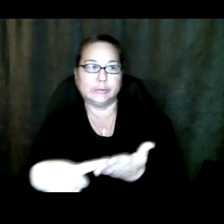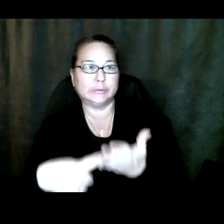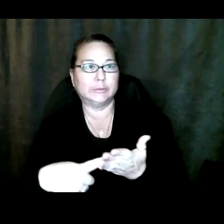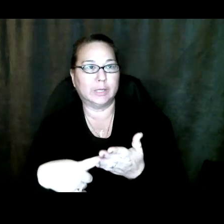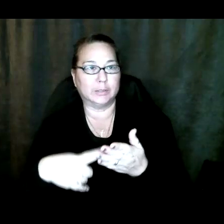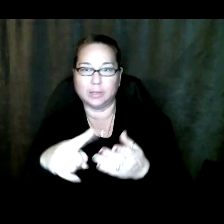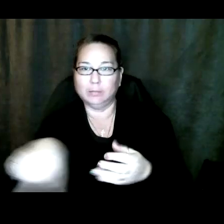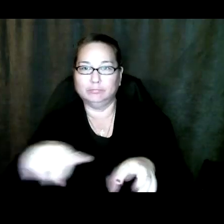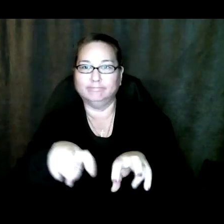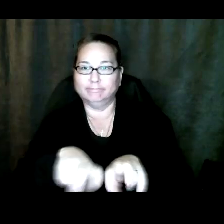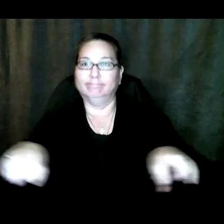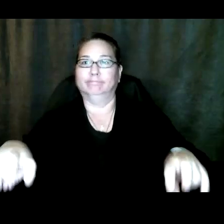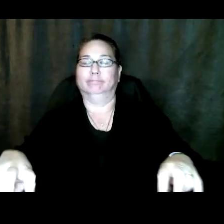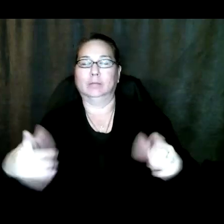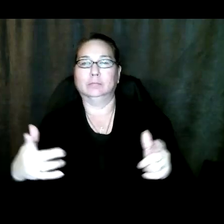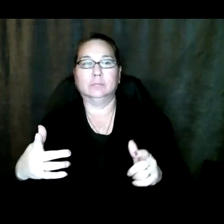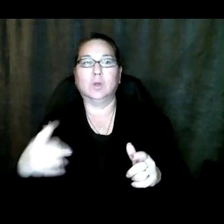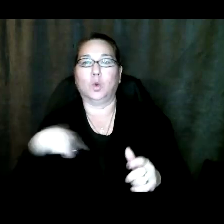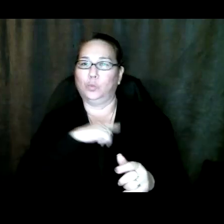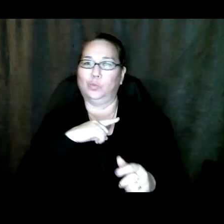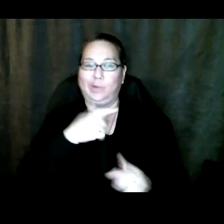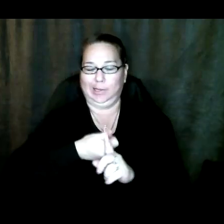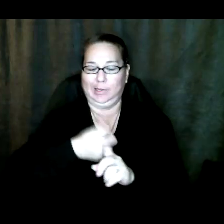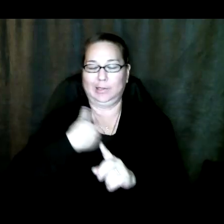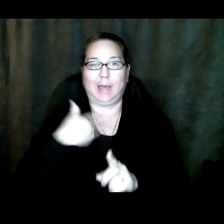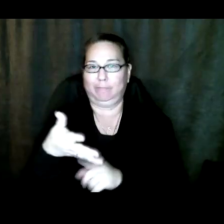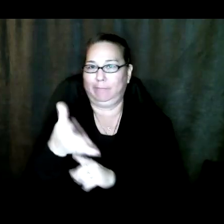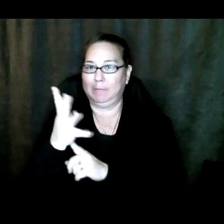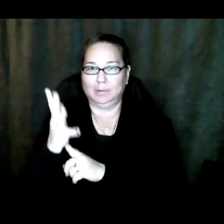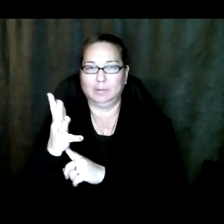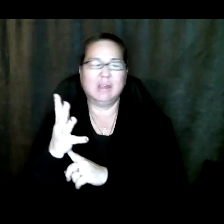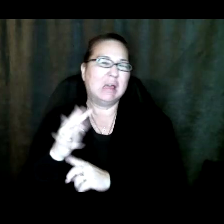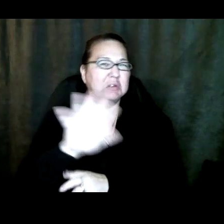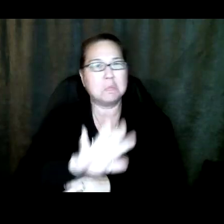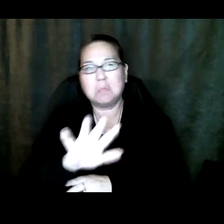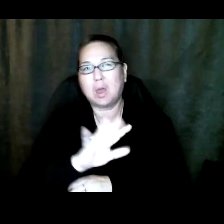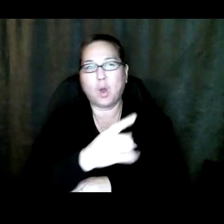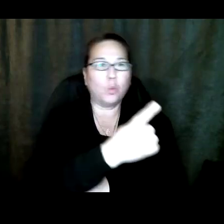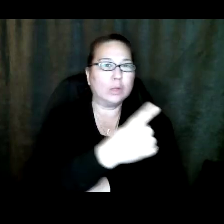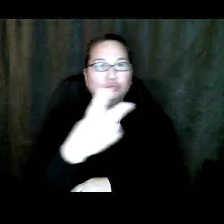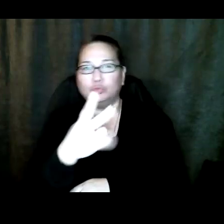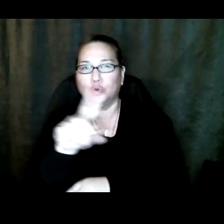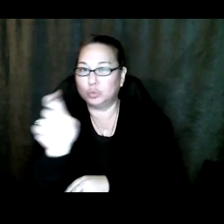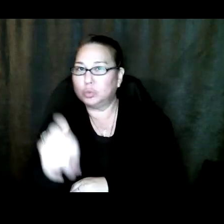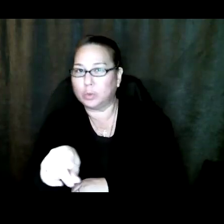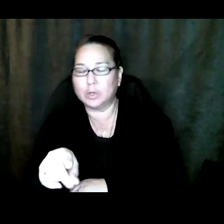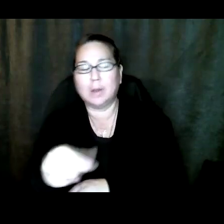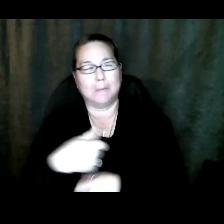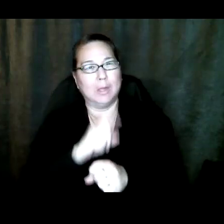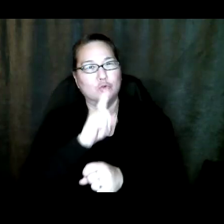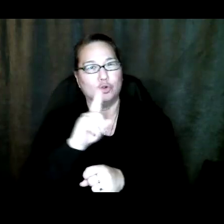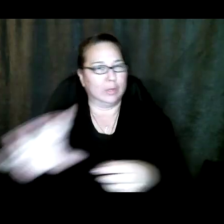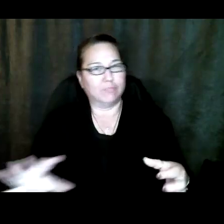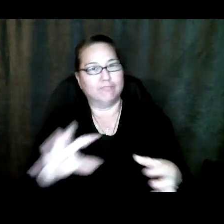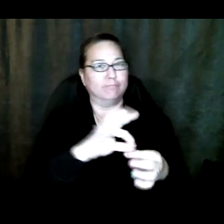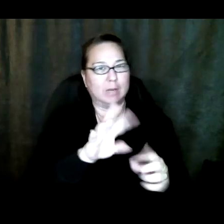colleagues about our agreed upon norm that we each have 5 minutes. That's 1 to 2 questions. Please make sure your questions are on topics related to the items